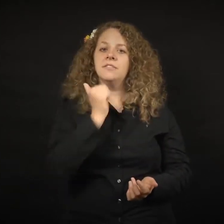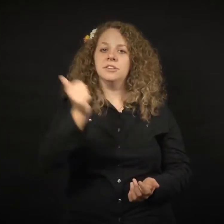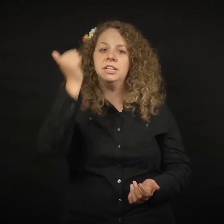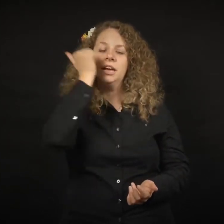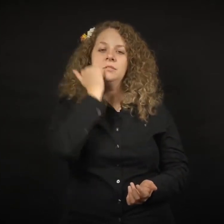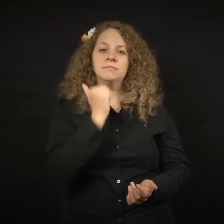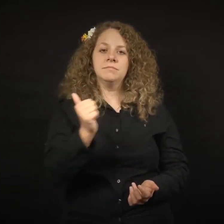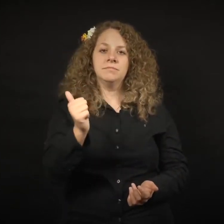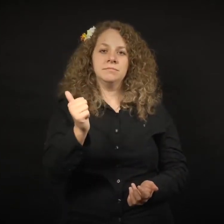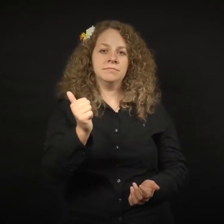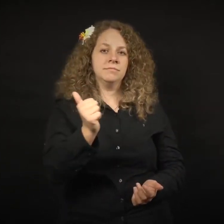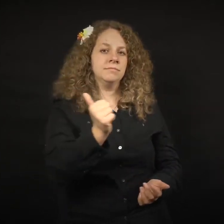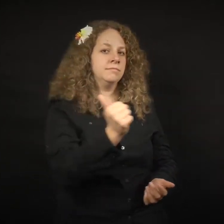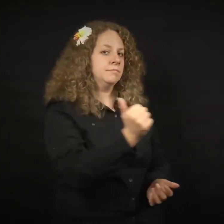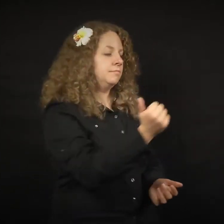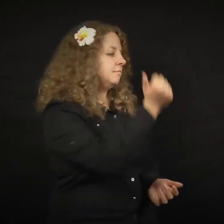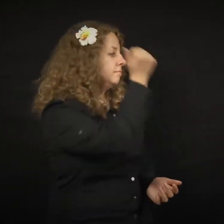Every day.